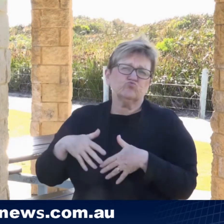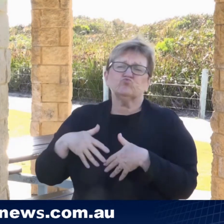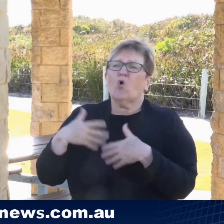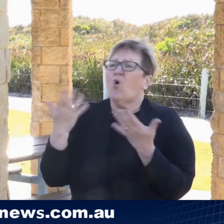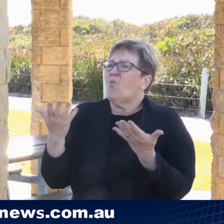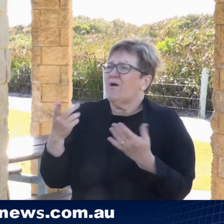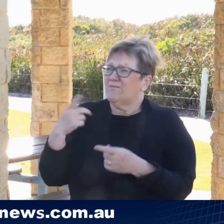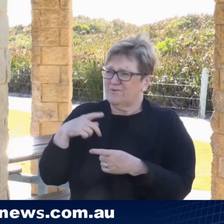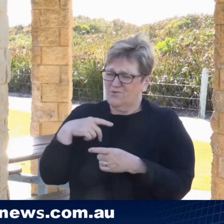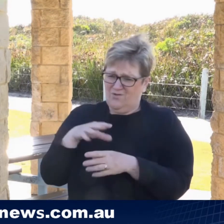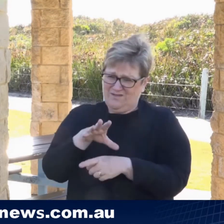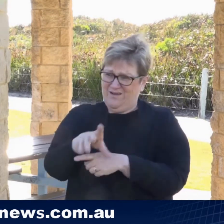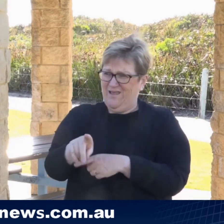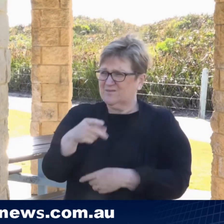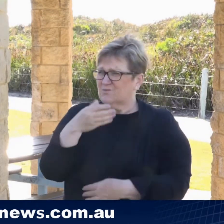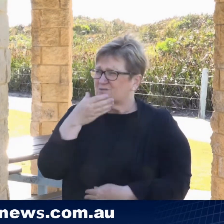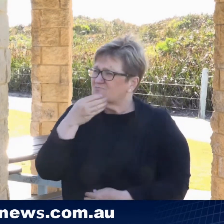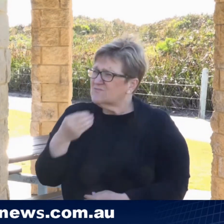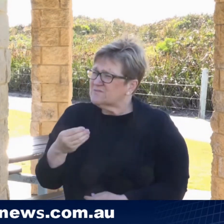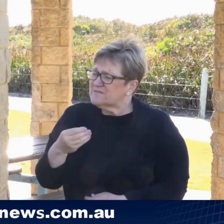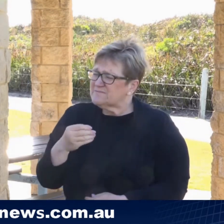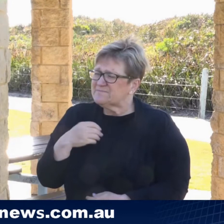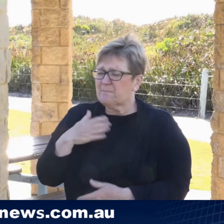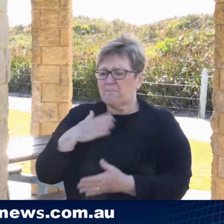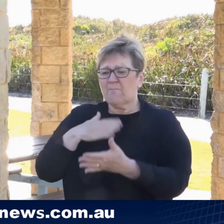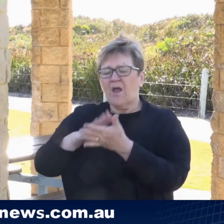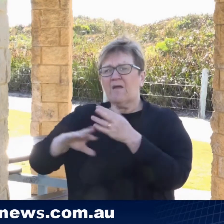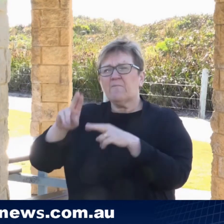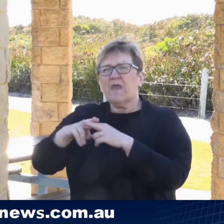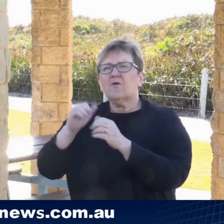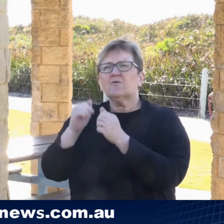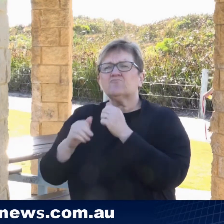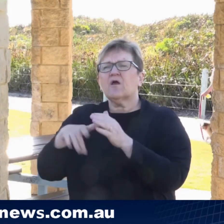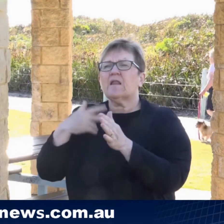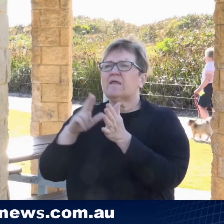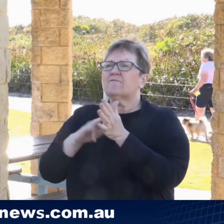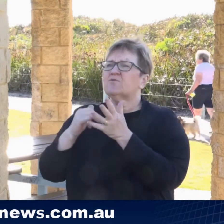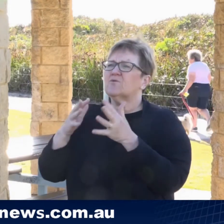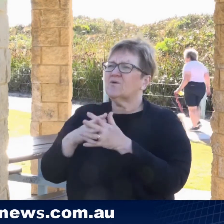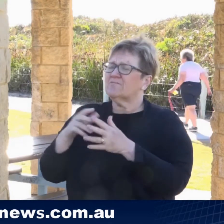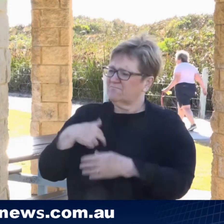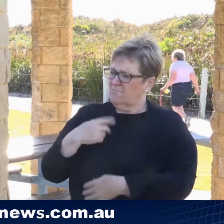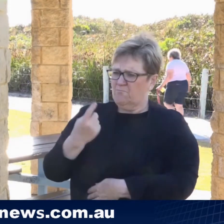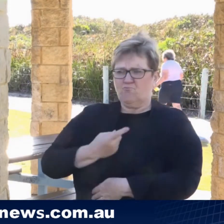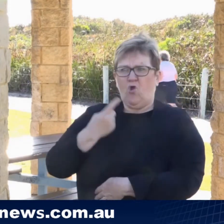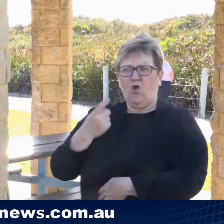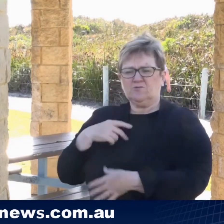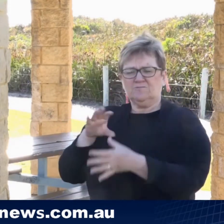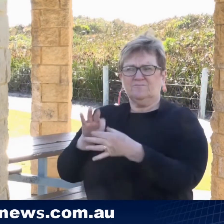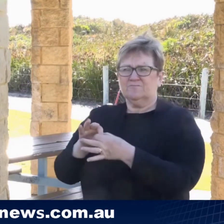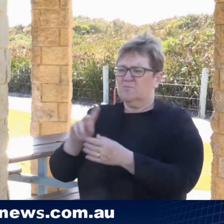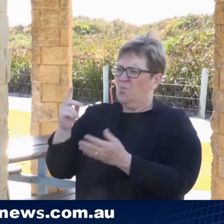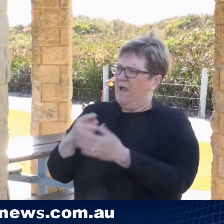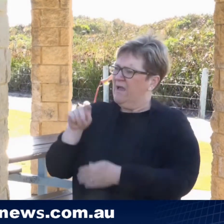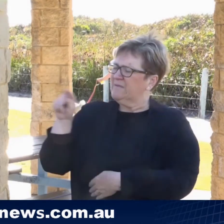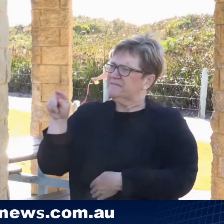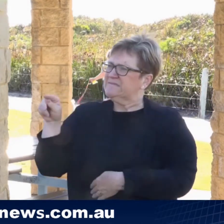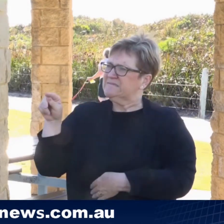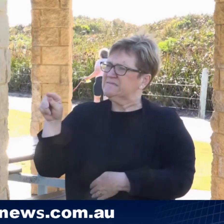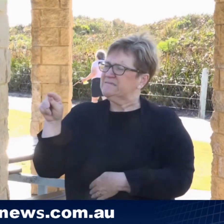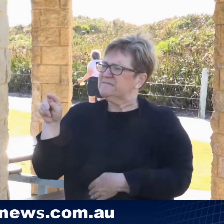days before Christmas. As my parents and brother live in New South Wales, I have a personal connection with what is happening over